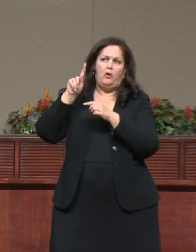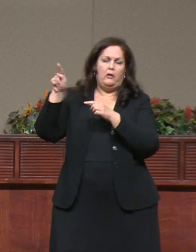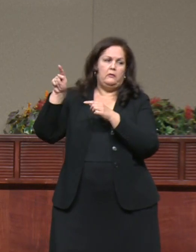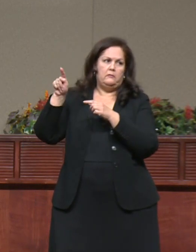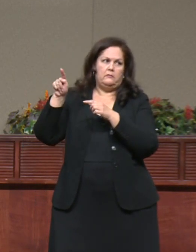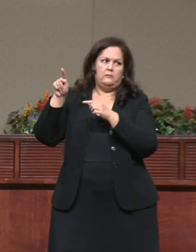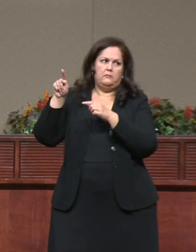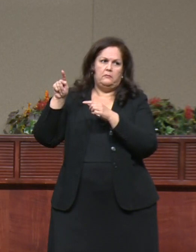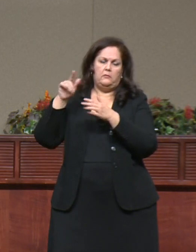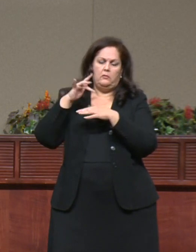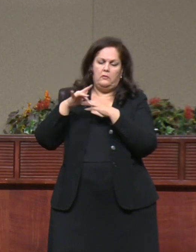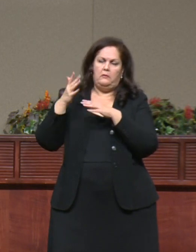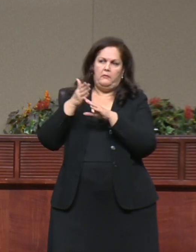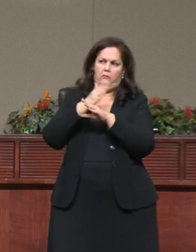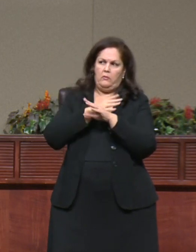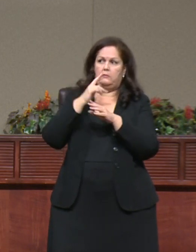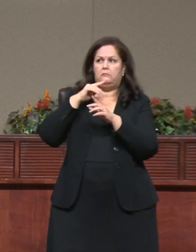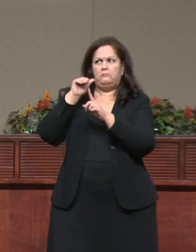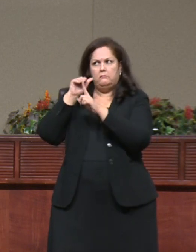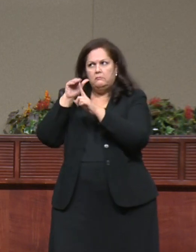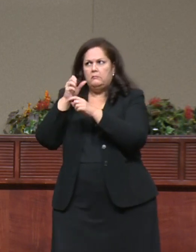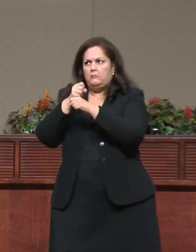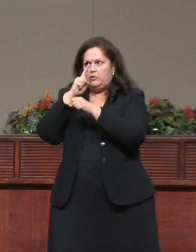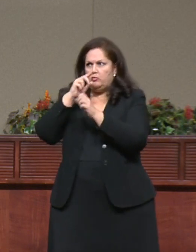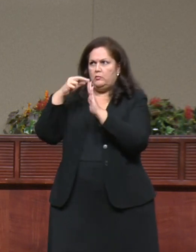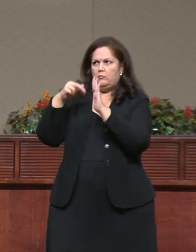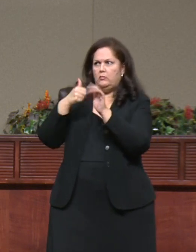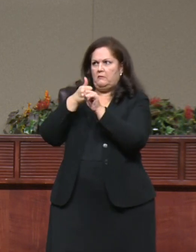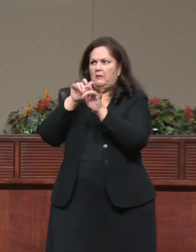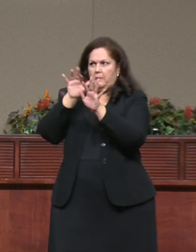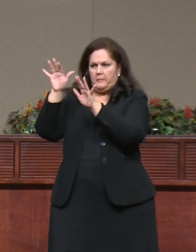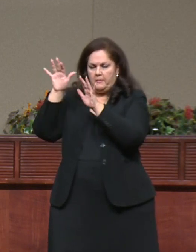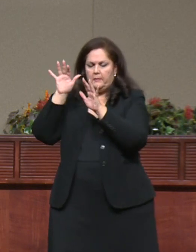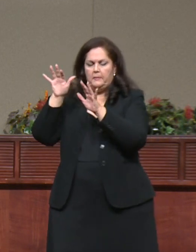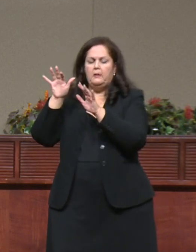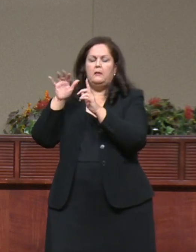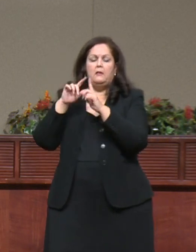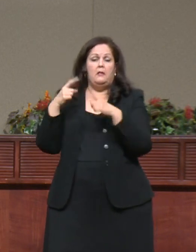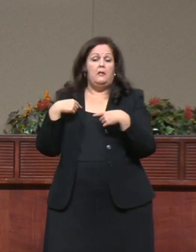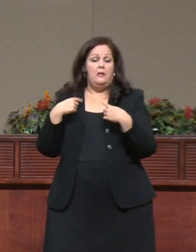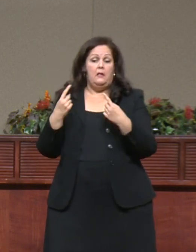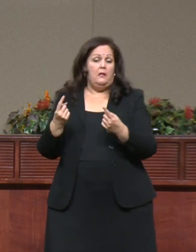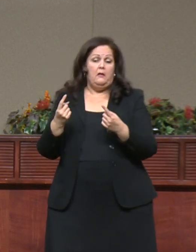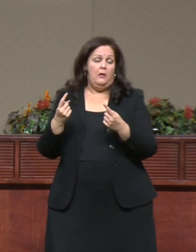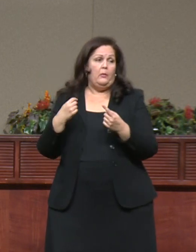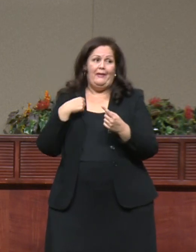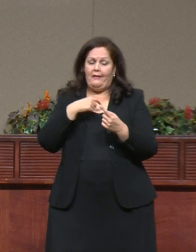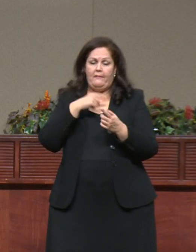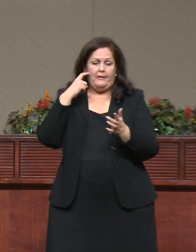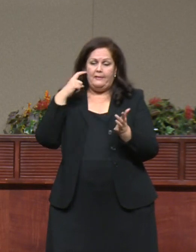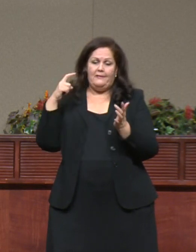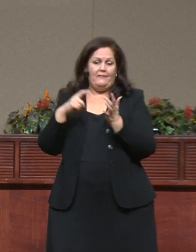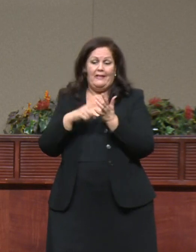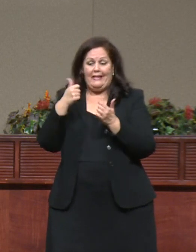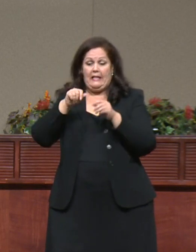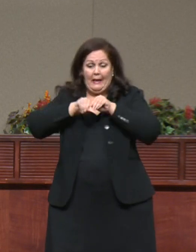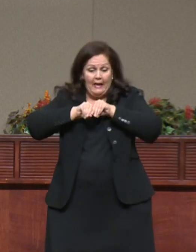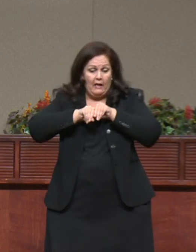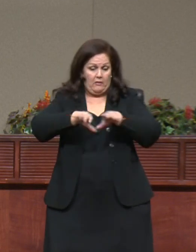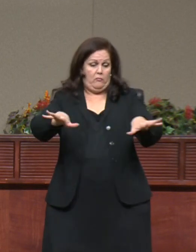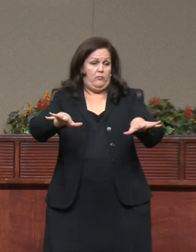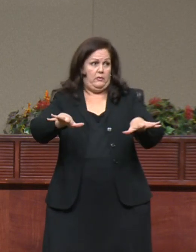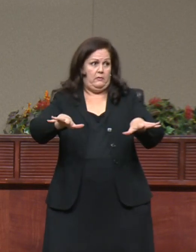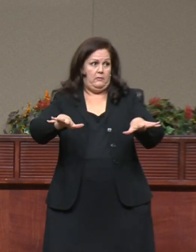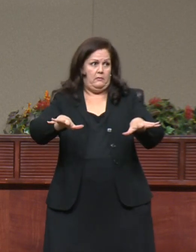to, emphasize on the steps that they are taking. And so far, we haven't been able to identify any outbreaks. It is too